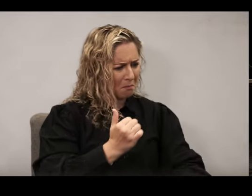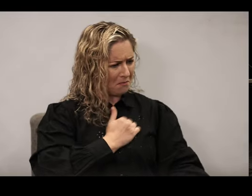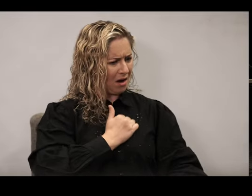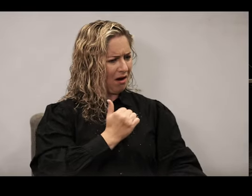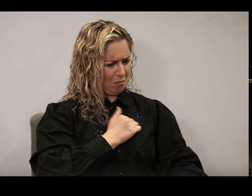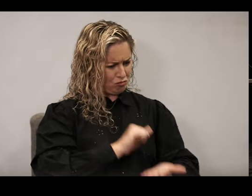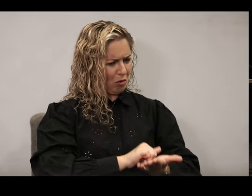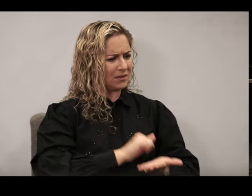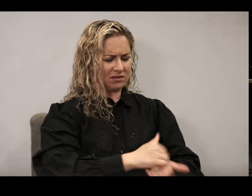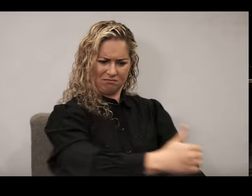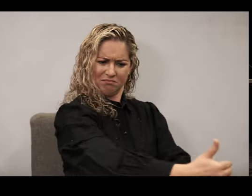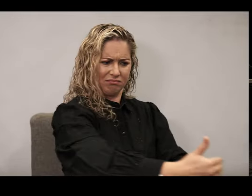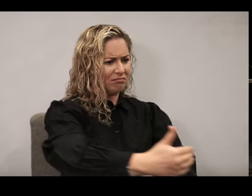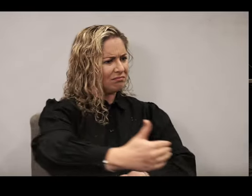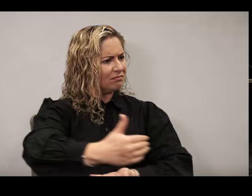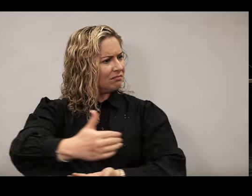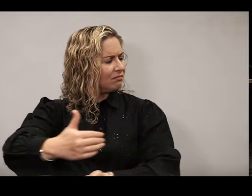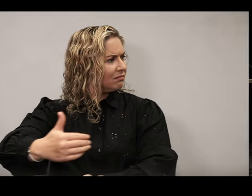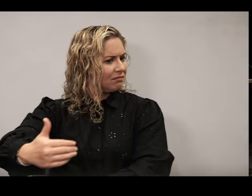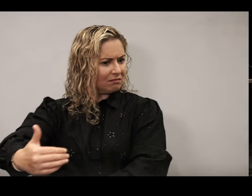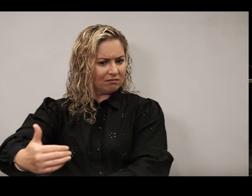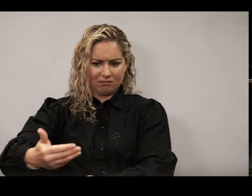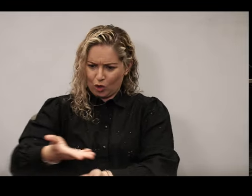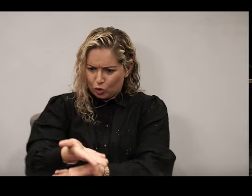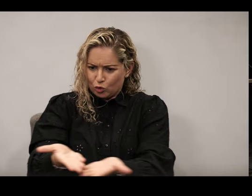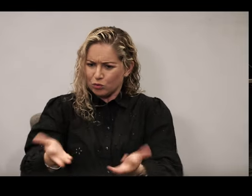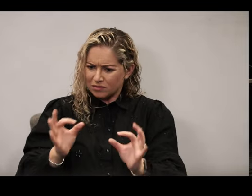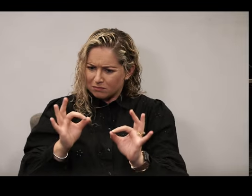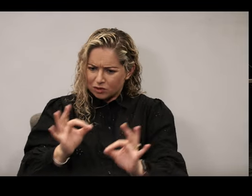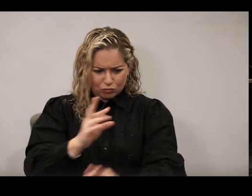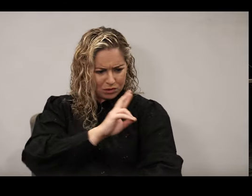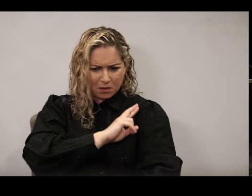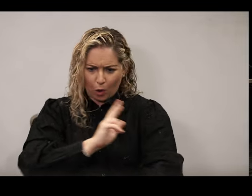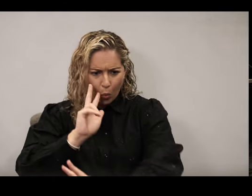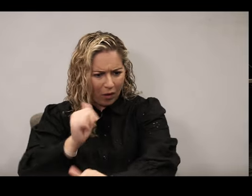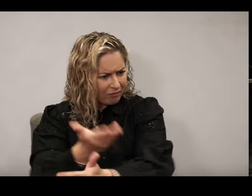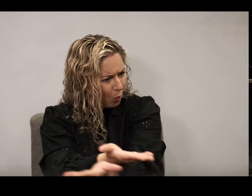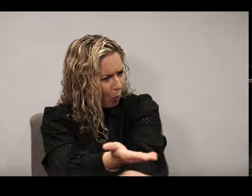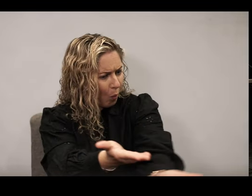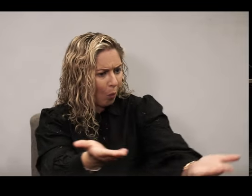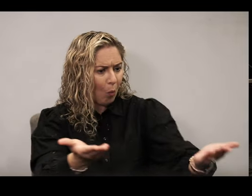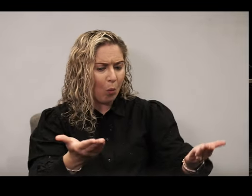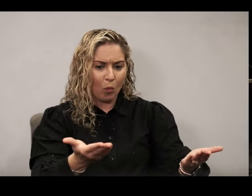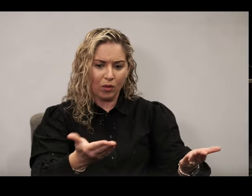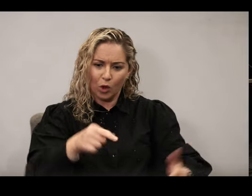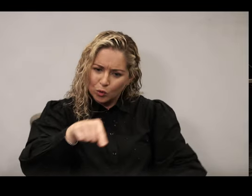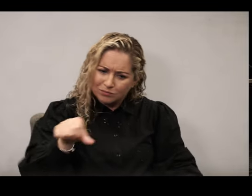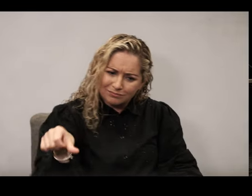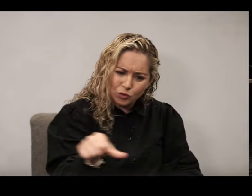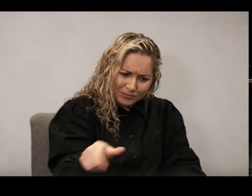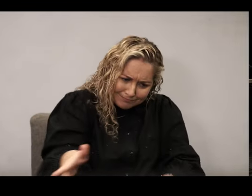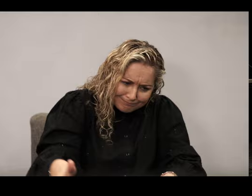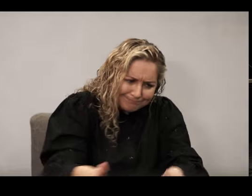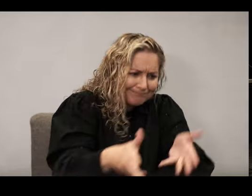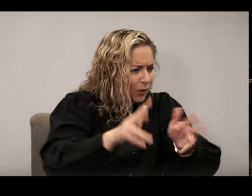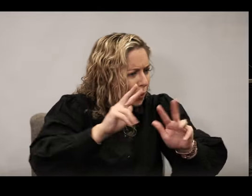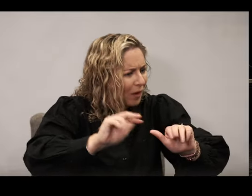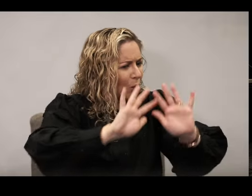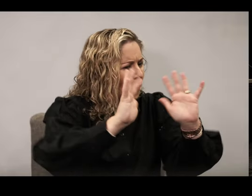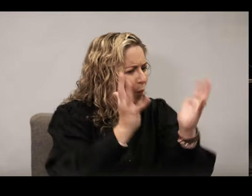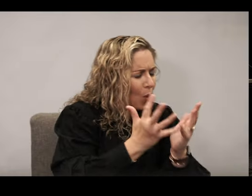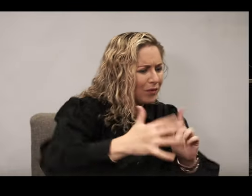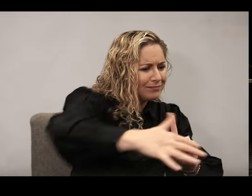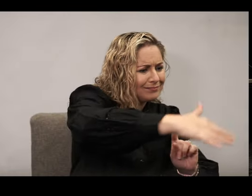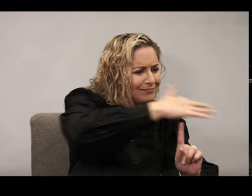such, are to lovingly rule the rest of creation. Cultivating, not destroying, but ruling over it.